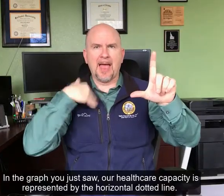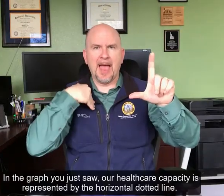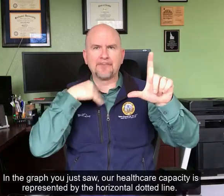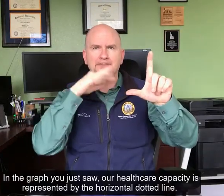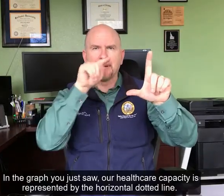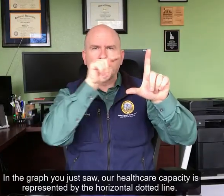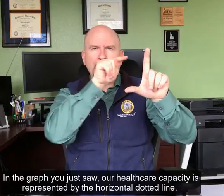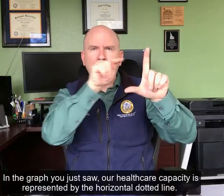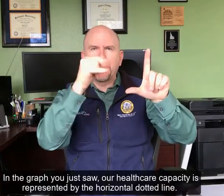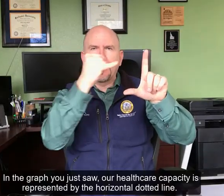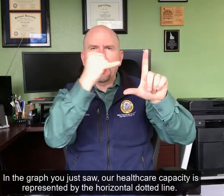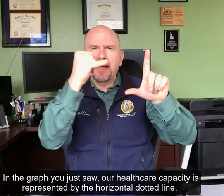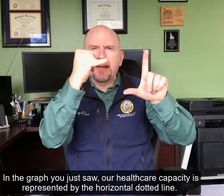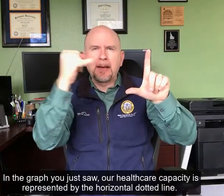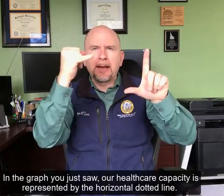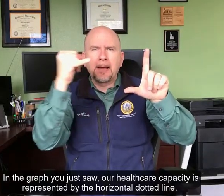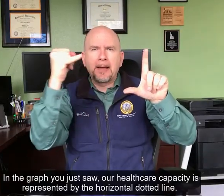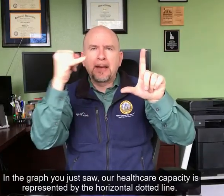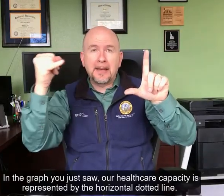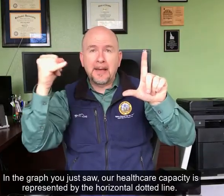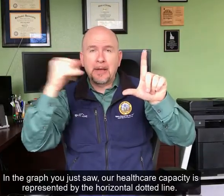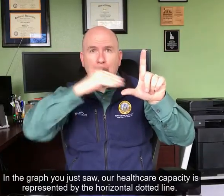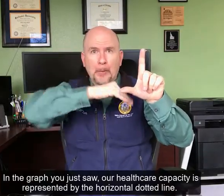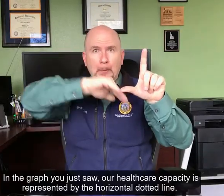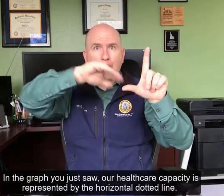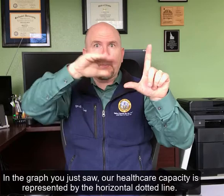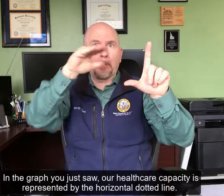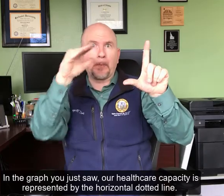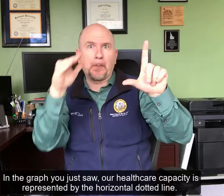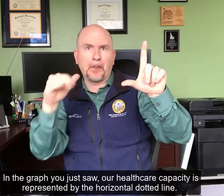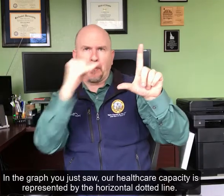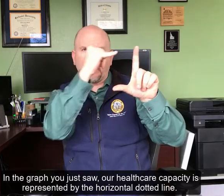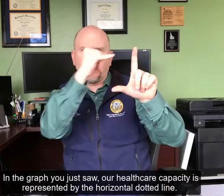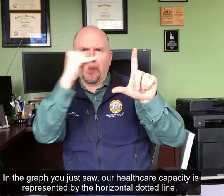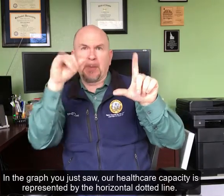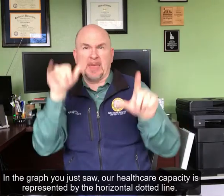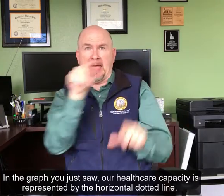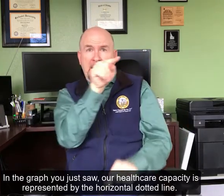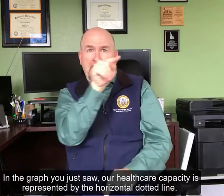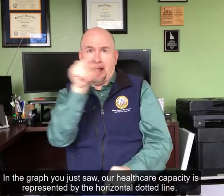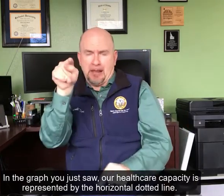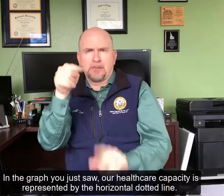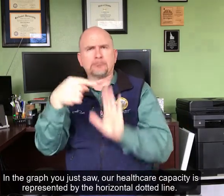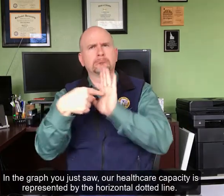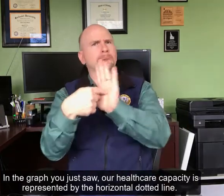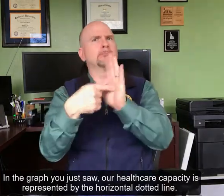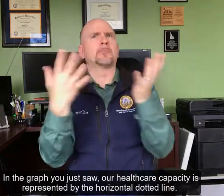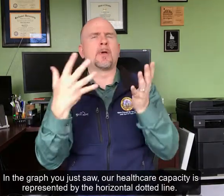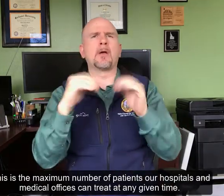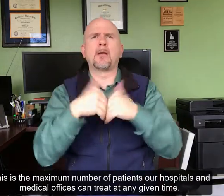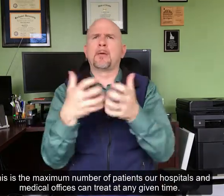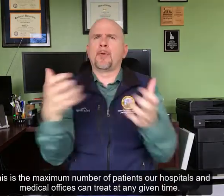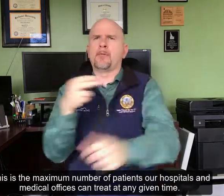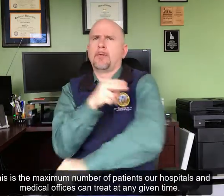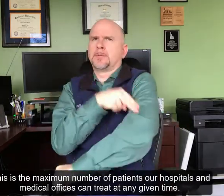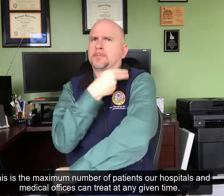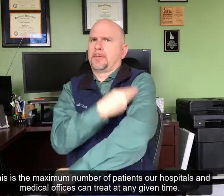In the graph you just saw, our healthcare capacity is represented by the horizontal dotted line. This is the maximum number